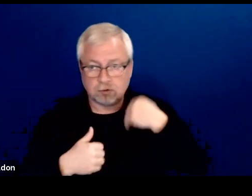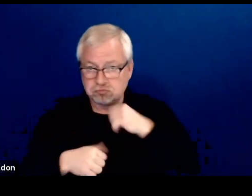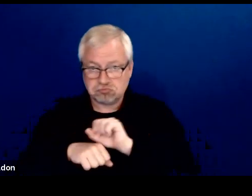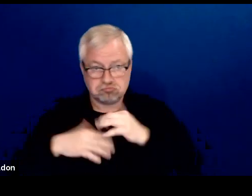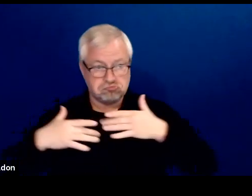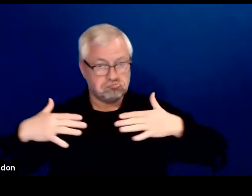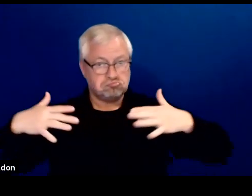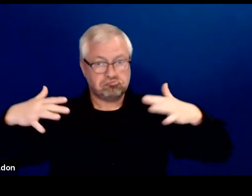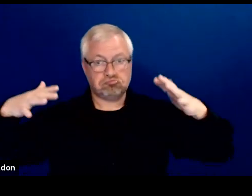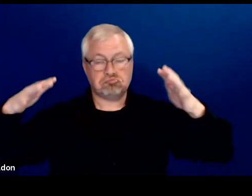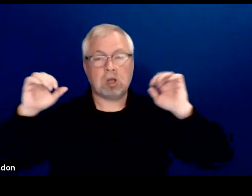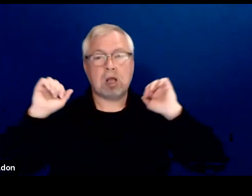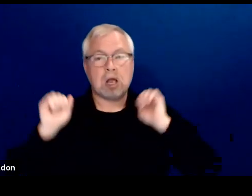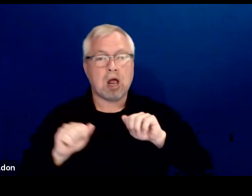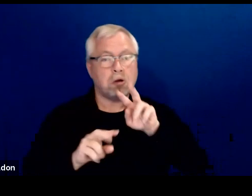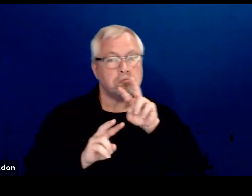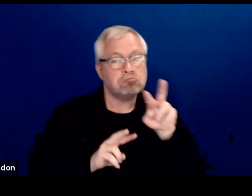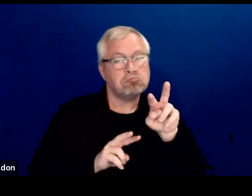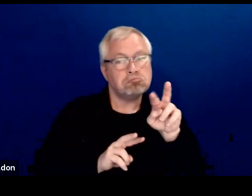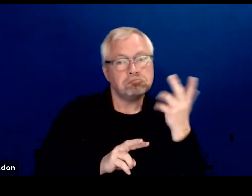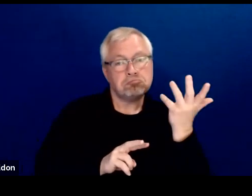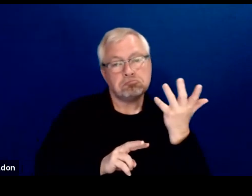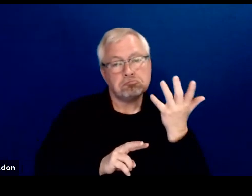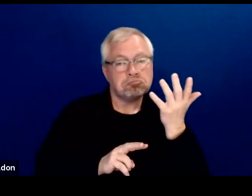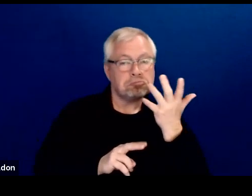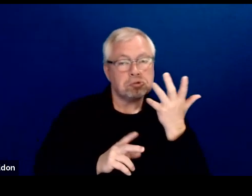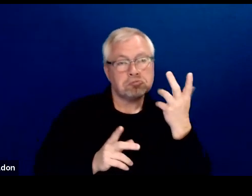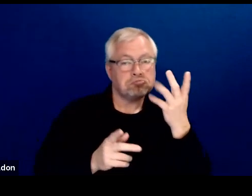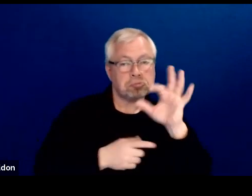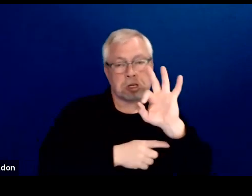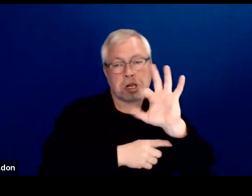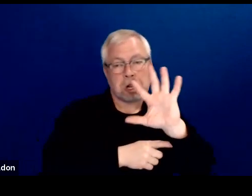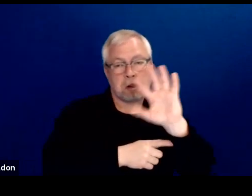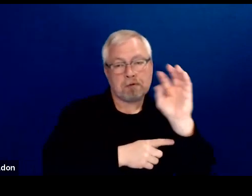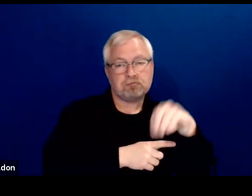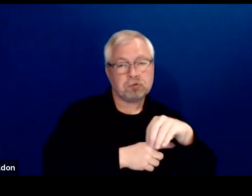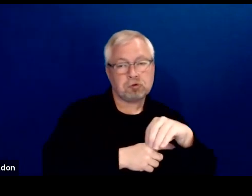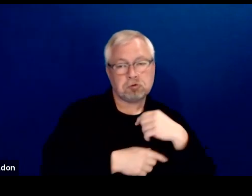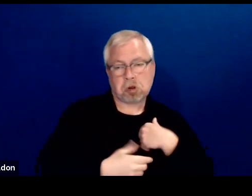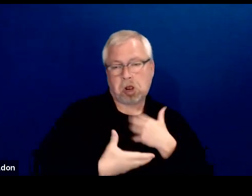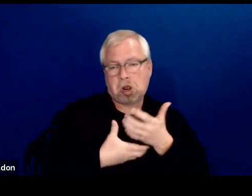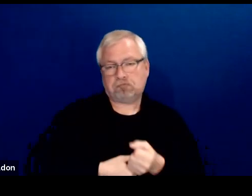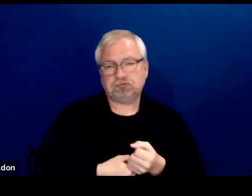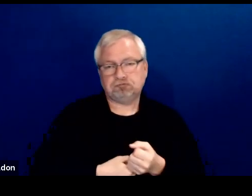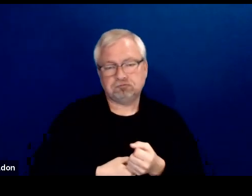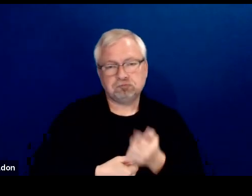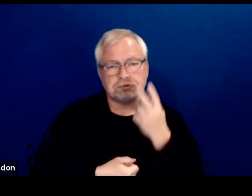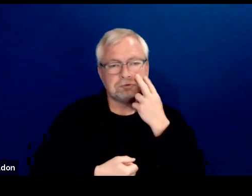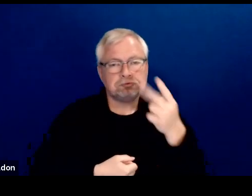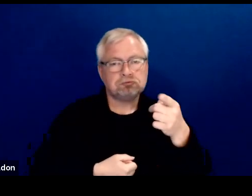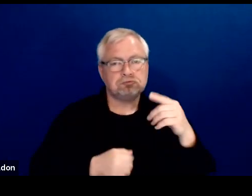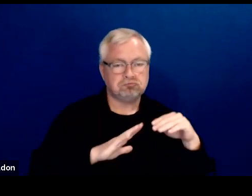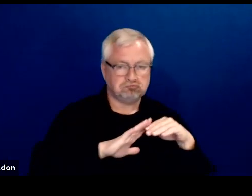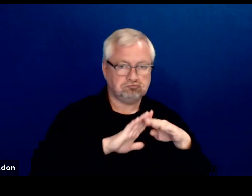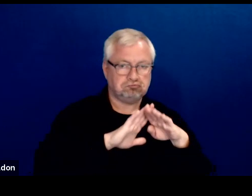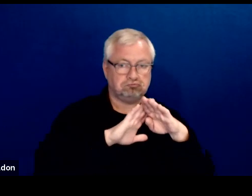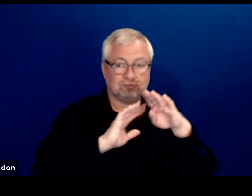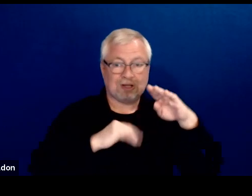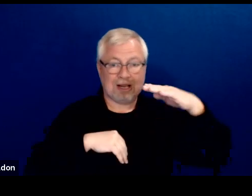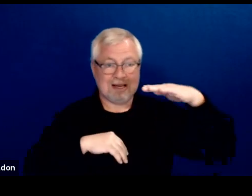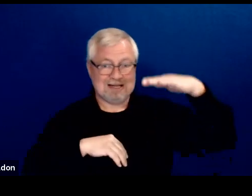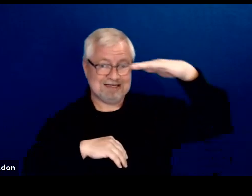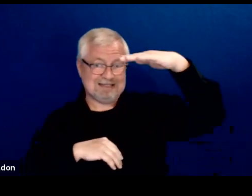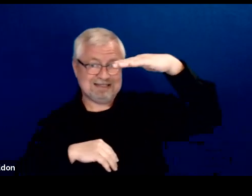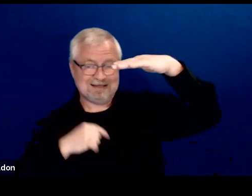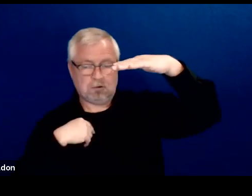pretty, like I said, a 95% confidence level, the bottom part of this falls into us having the beds,